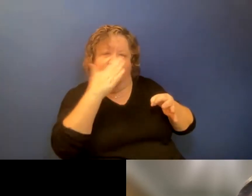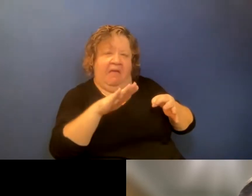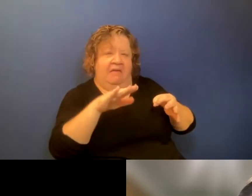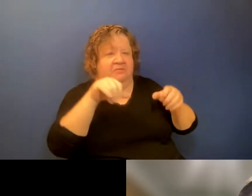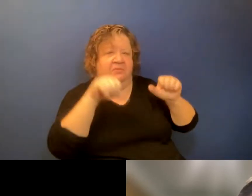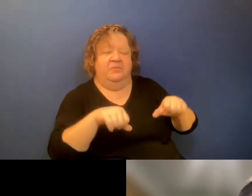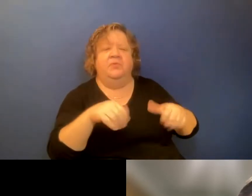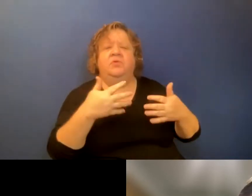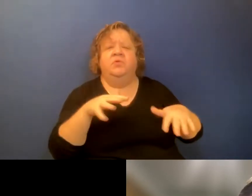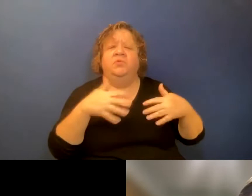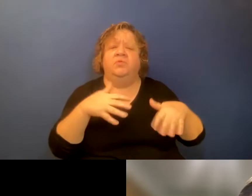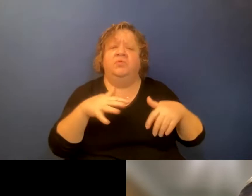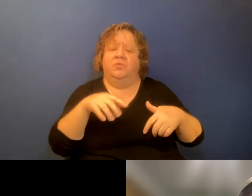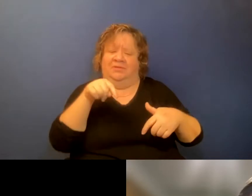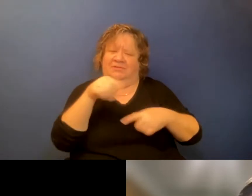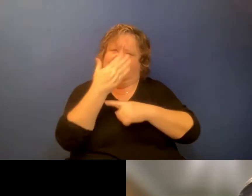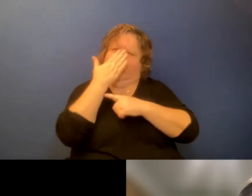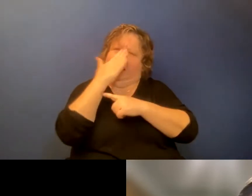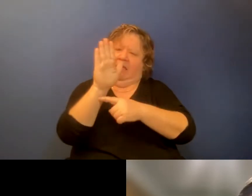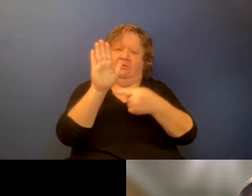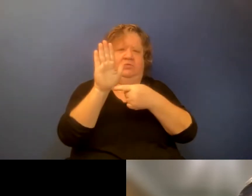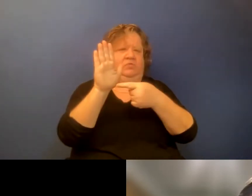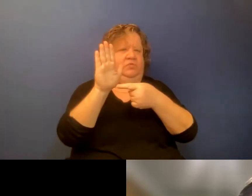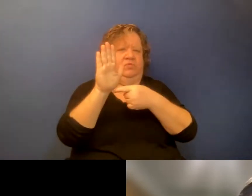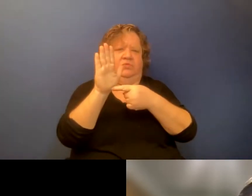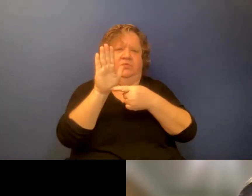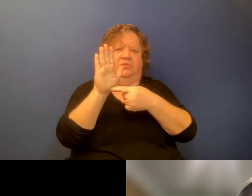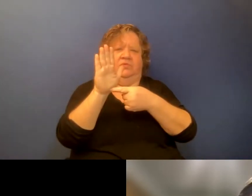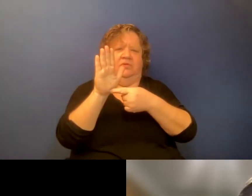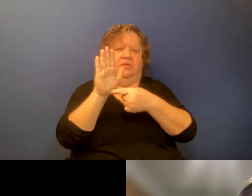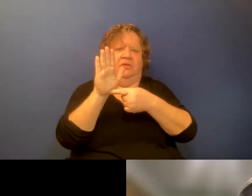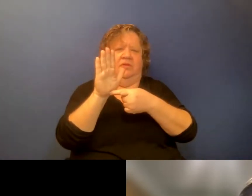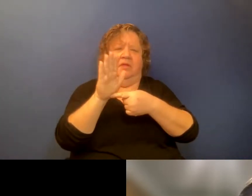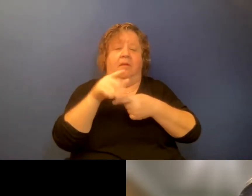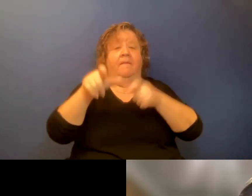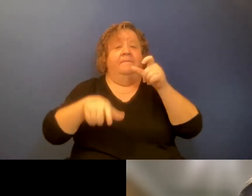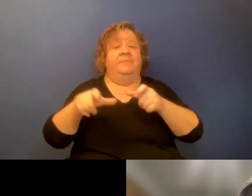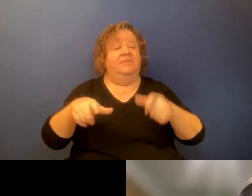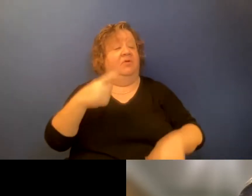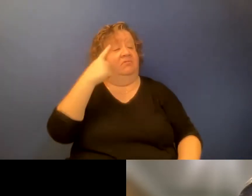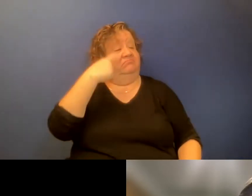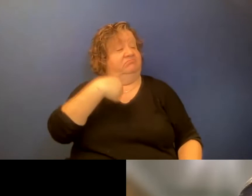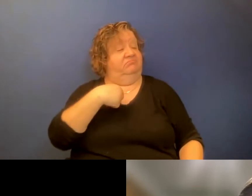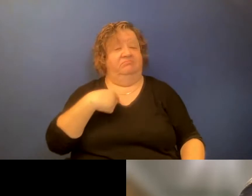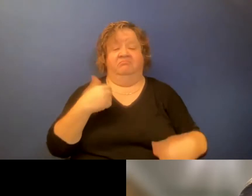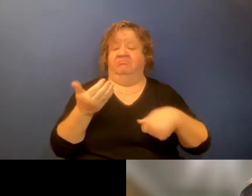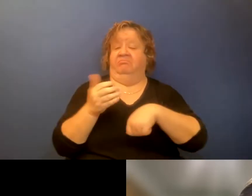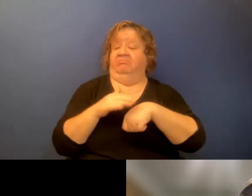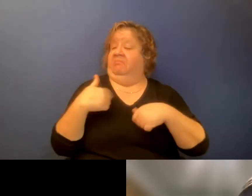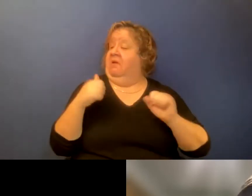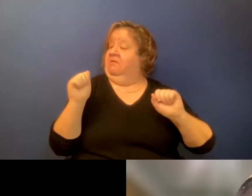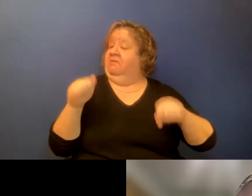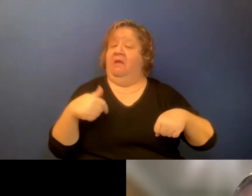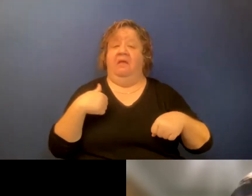kind of thinking where people think that, you have to have certain standards of functioning and appearance